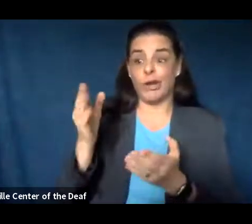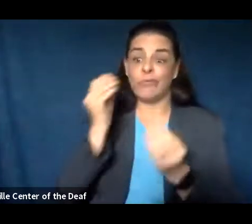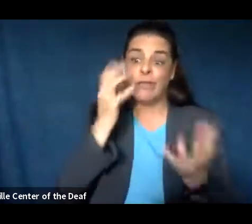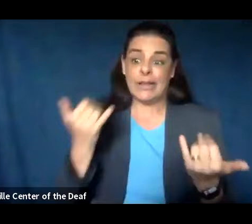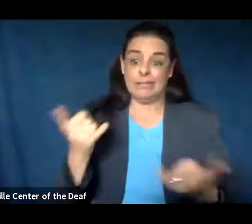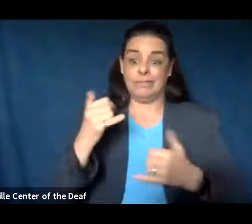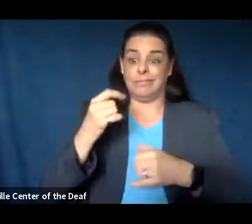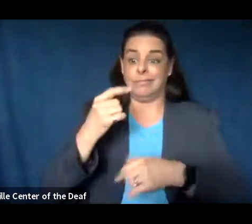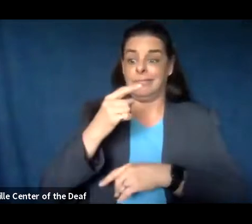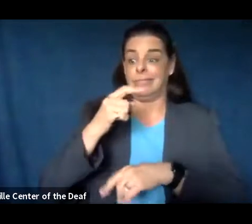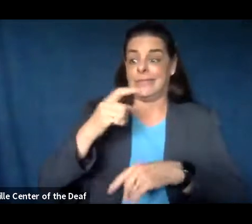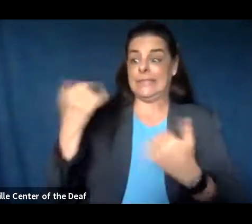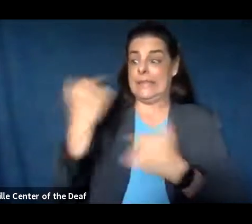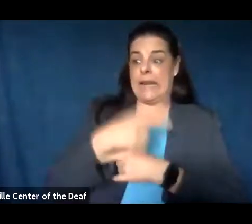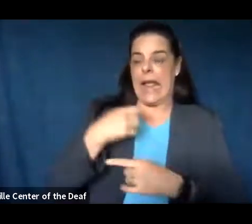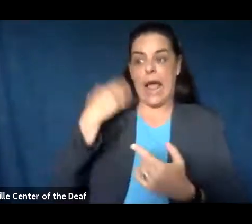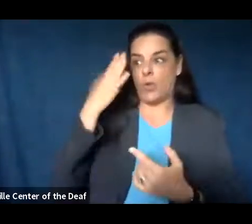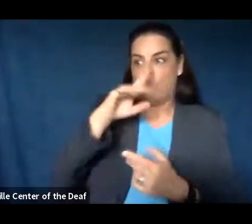time.